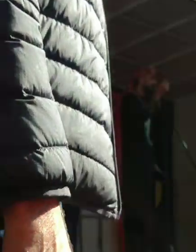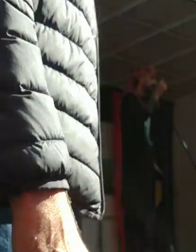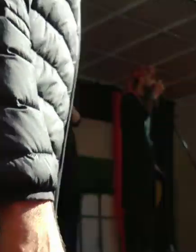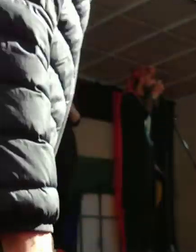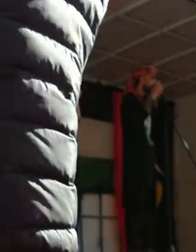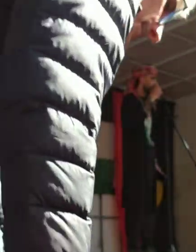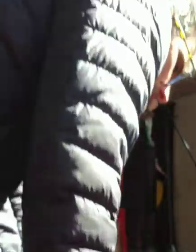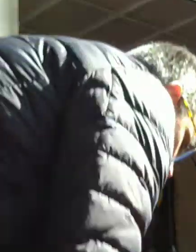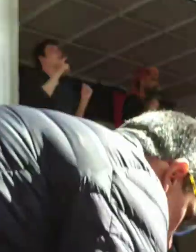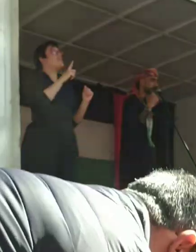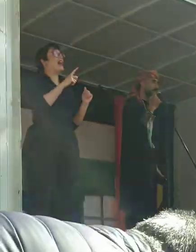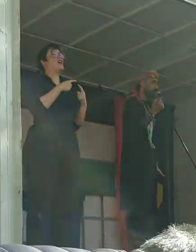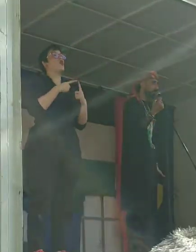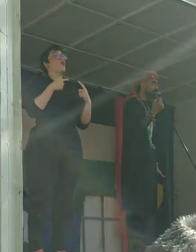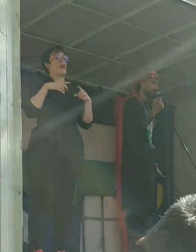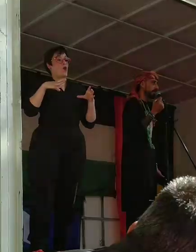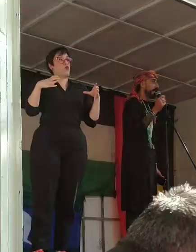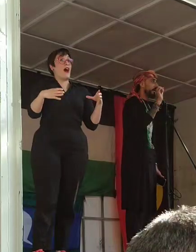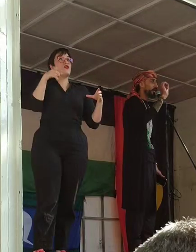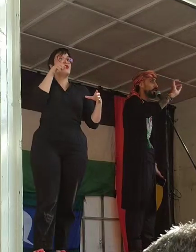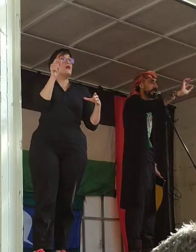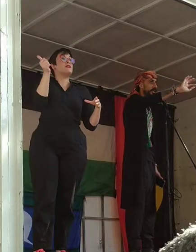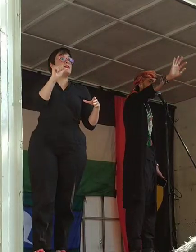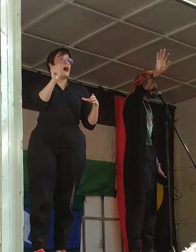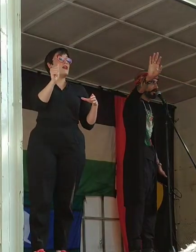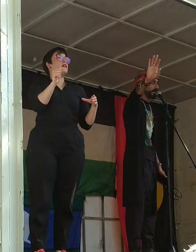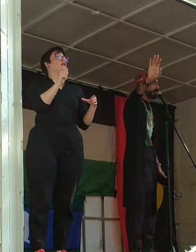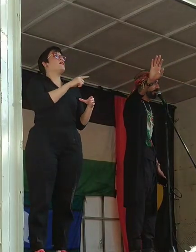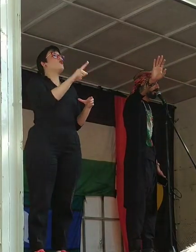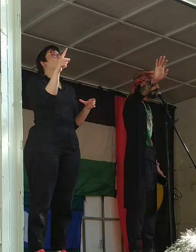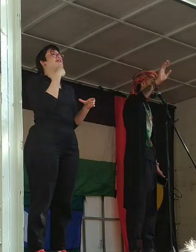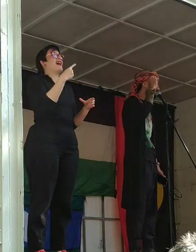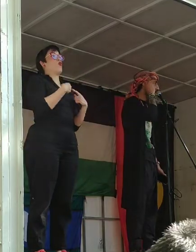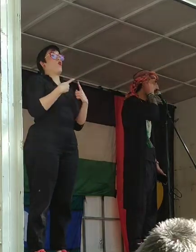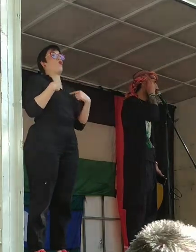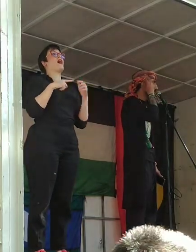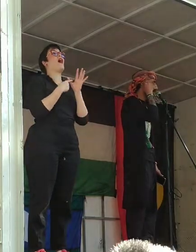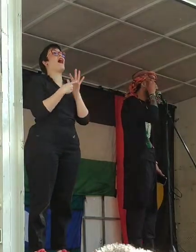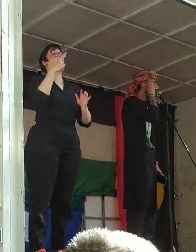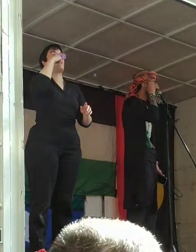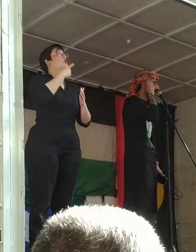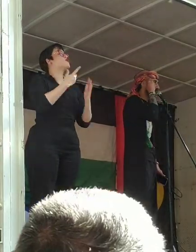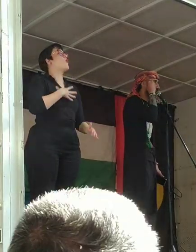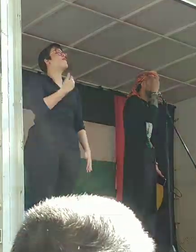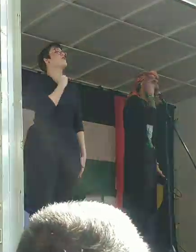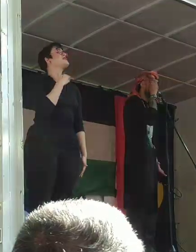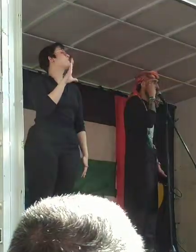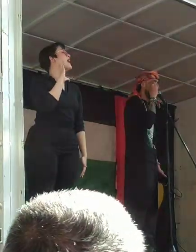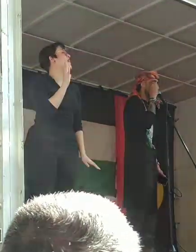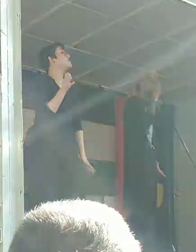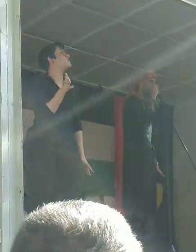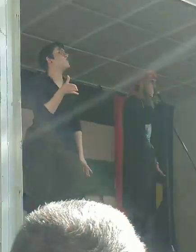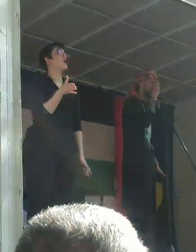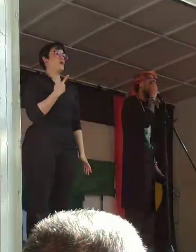the game. I wanna say we are one and you are done, and you just say we are the people. I just wanna hear you guys. It's just the